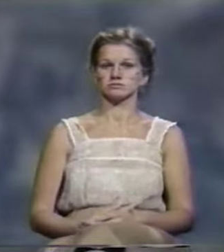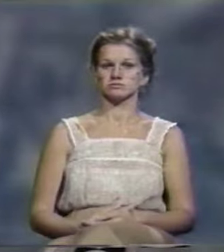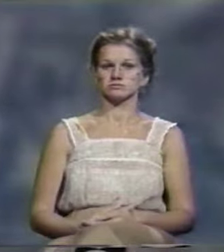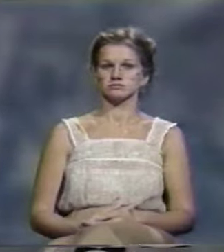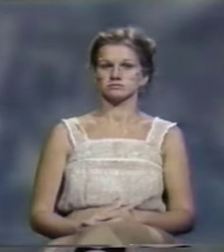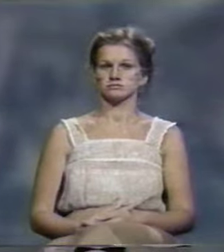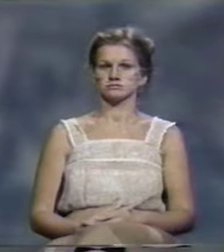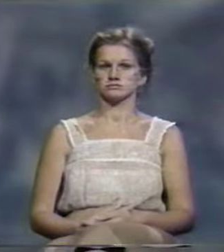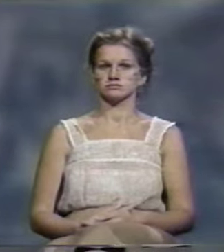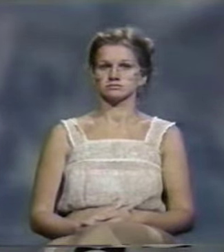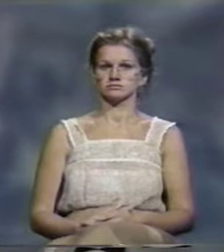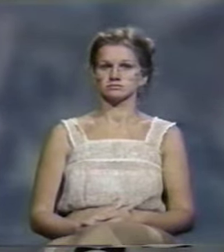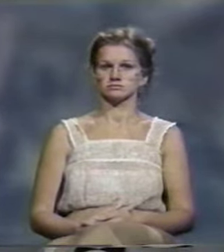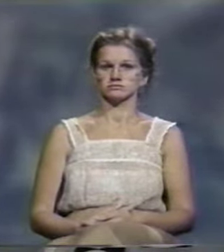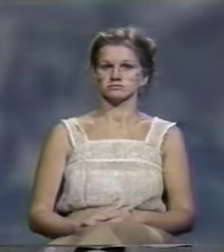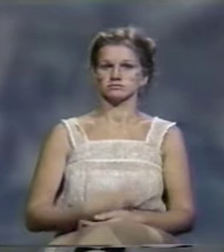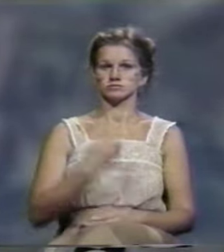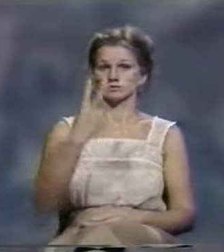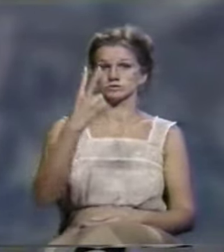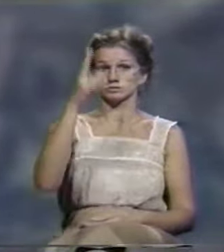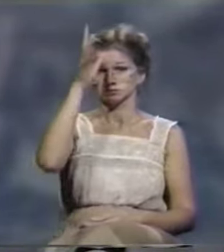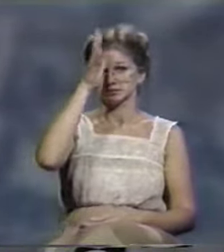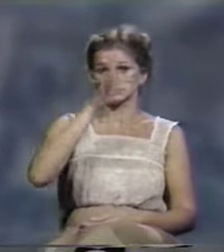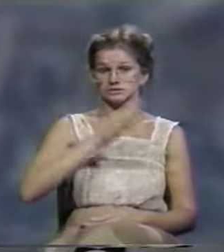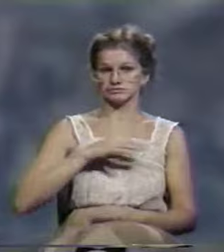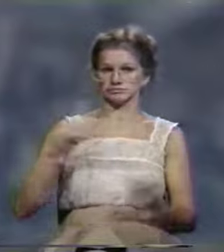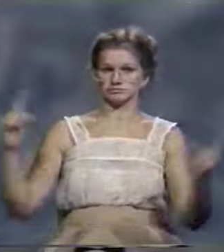Two men walked toward each other and stopped.